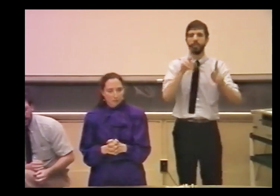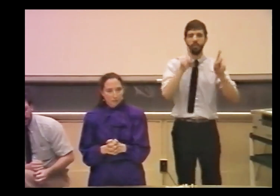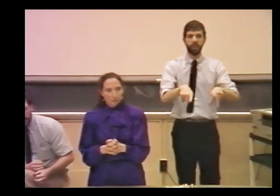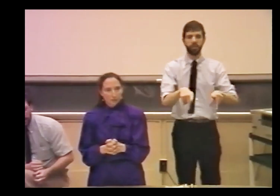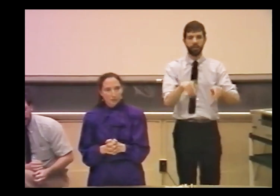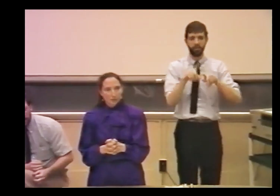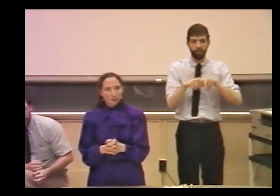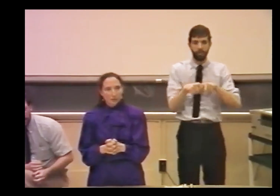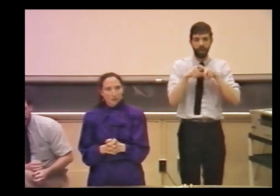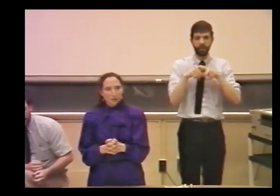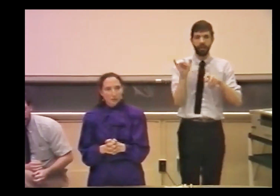actual expression, like a person goes,